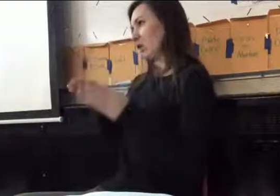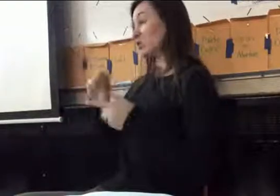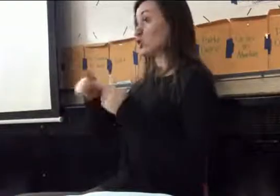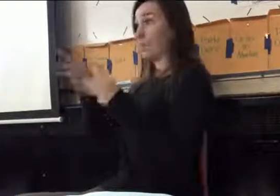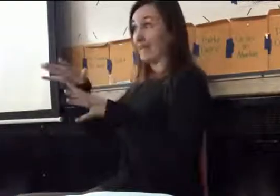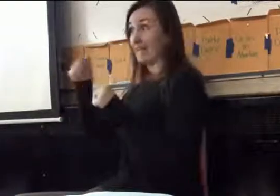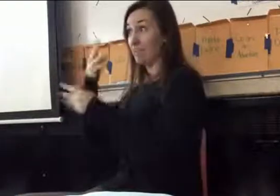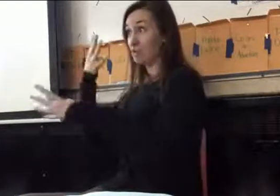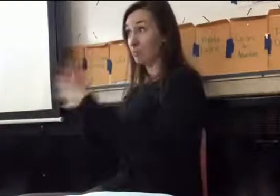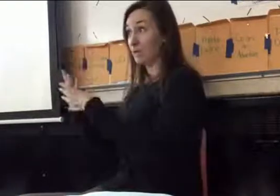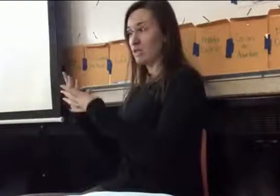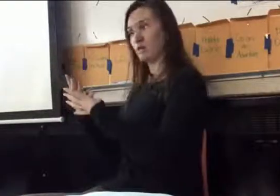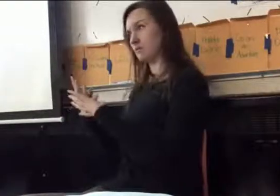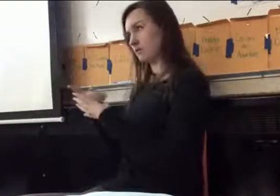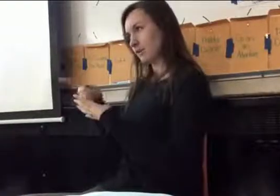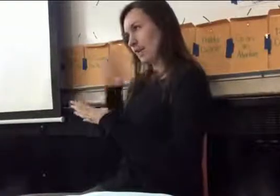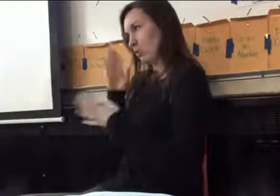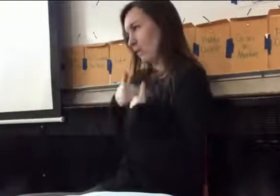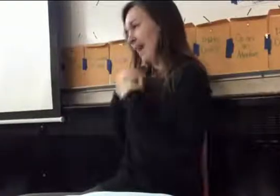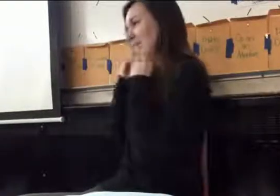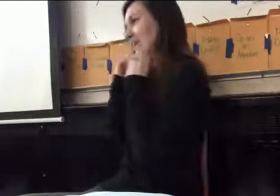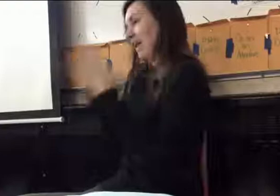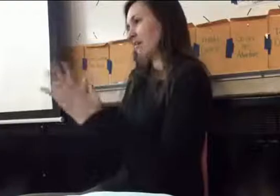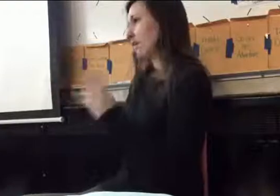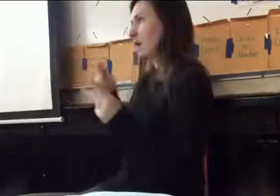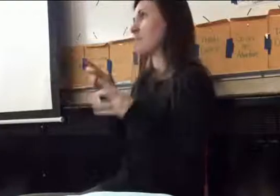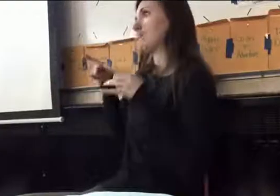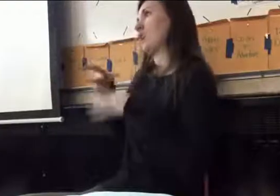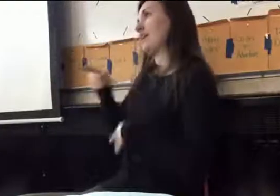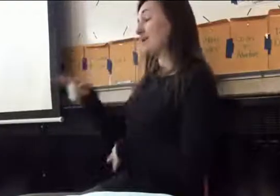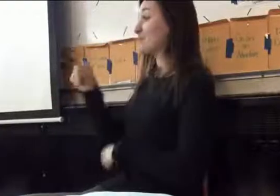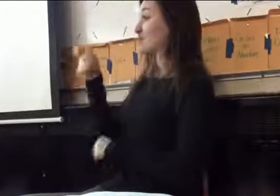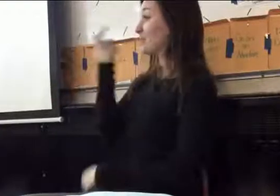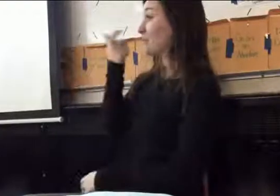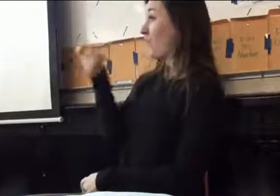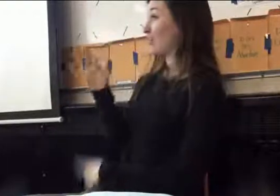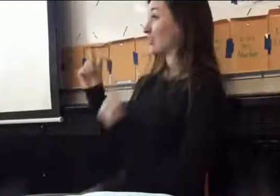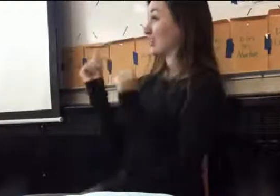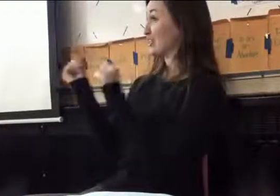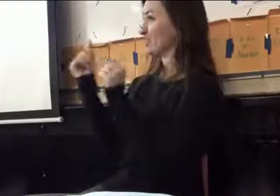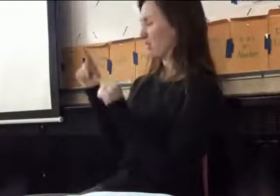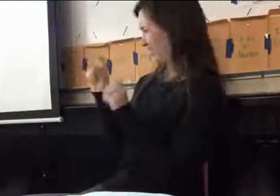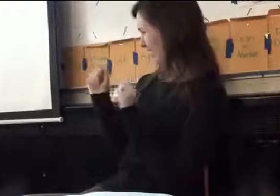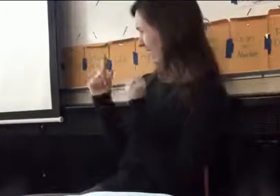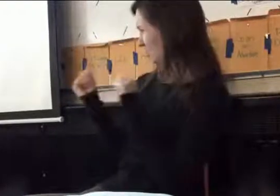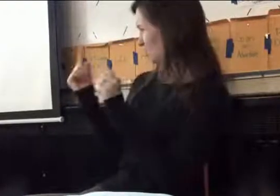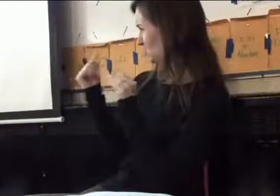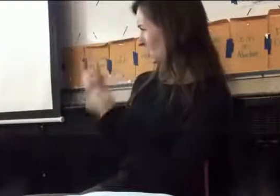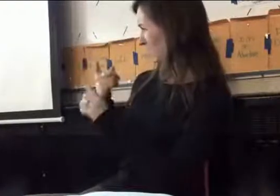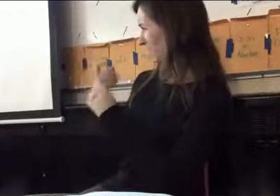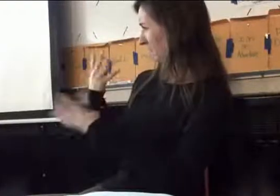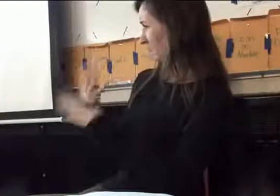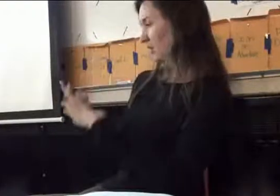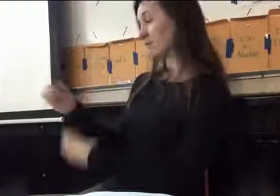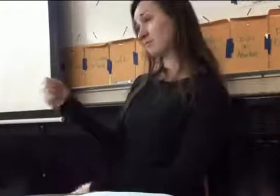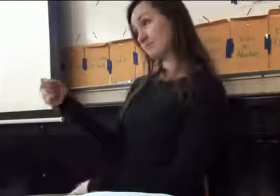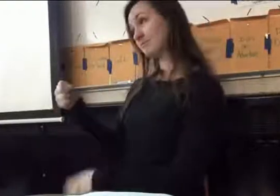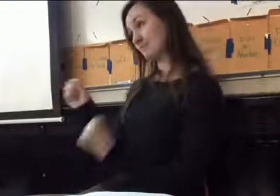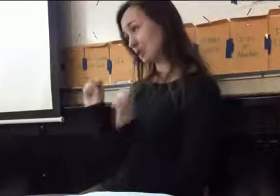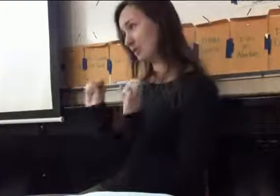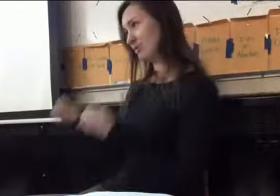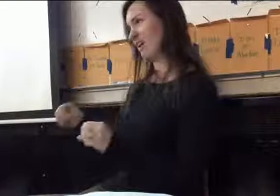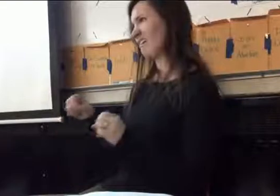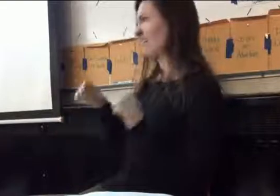don't like him. But he still has a Twitter, I wonder why. so you guys can go watch his Twitter and Can go... we tweet from jail? You can actually tweet from jail.